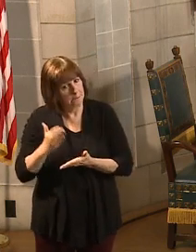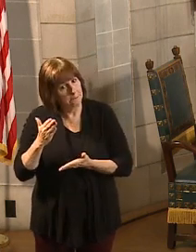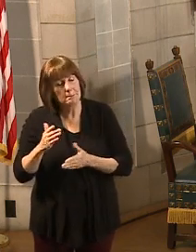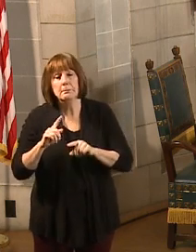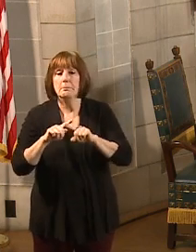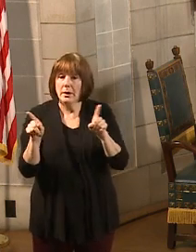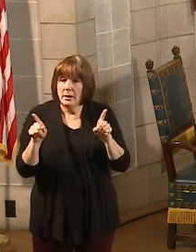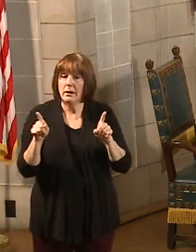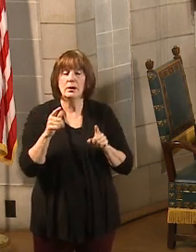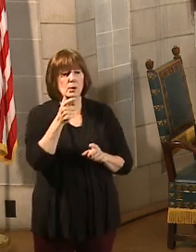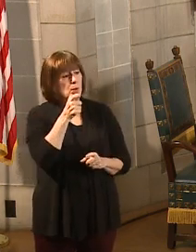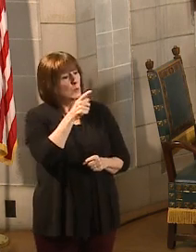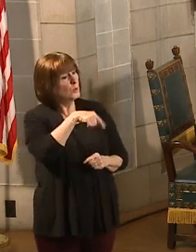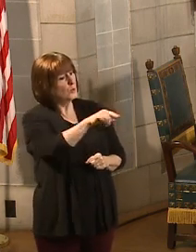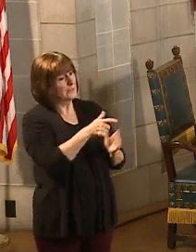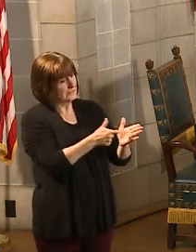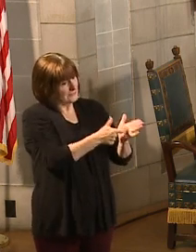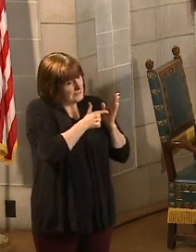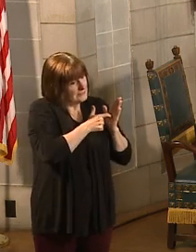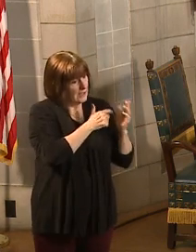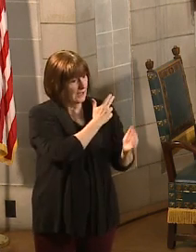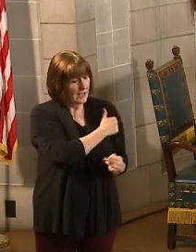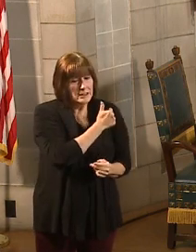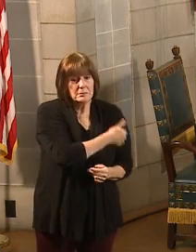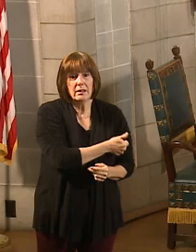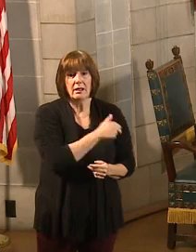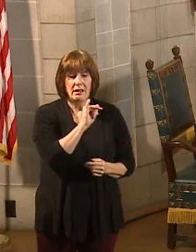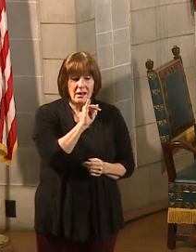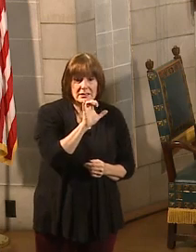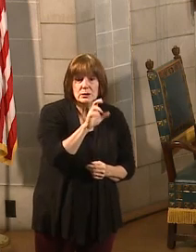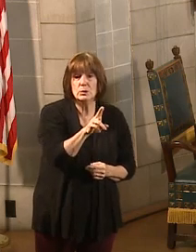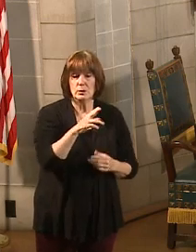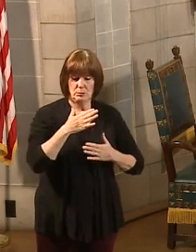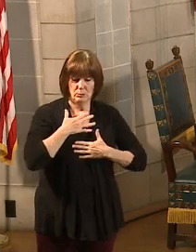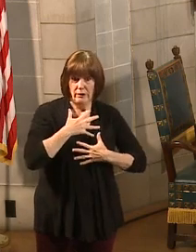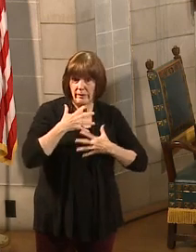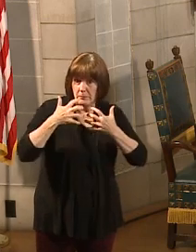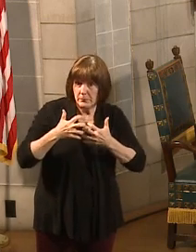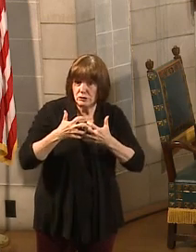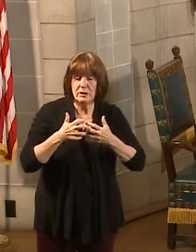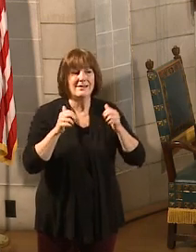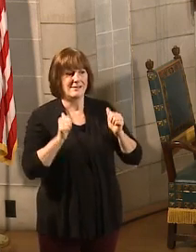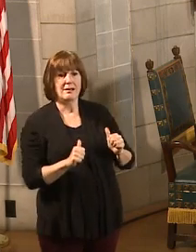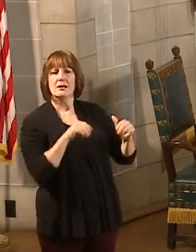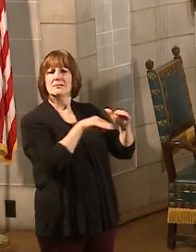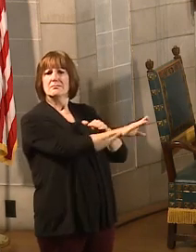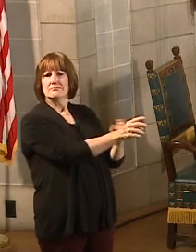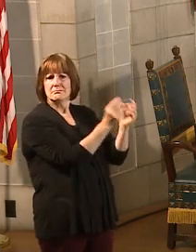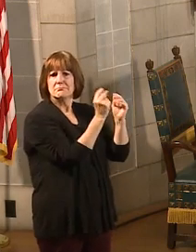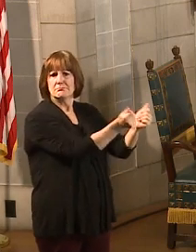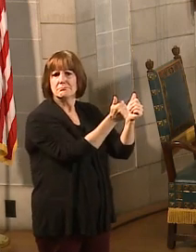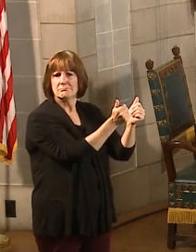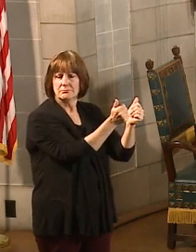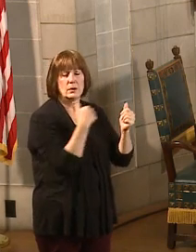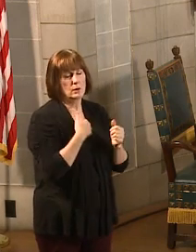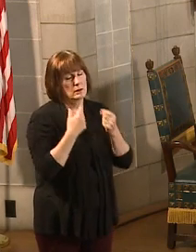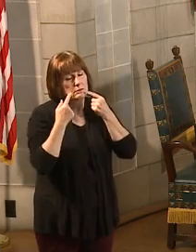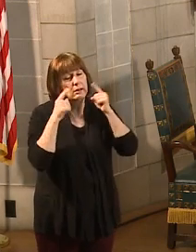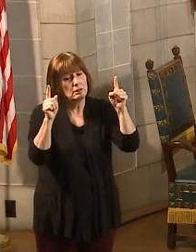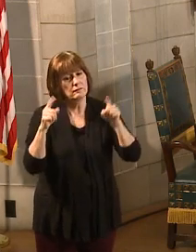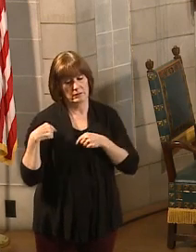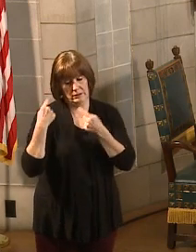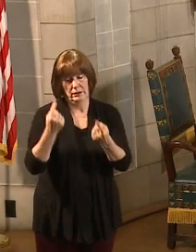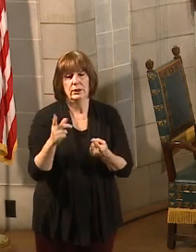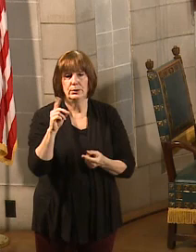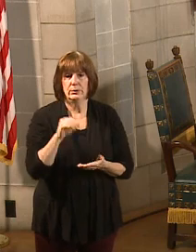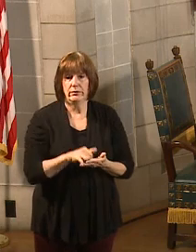that anybody who needs that hospital bed, that ICU bed, or that ventilator has access to it when they need it. And we've been very successful in the state in being able